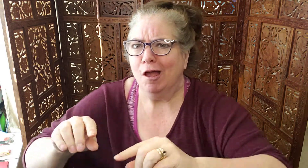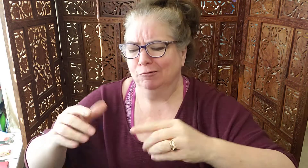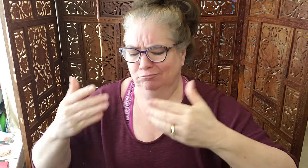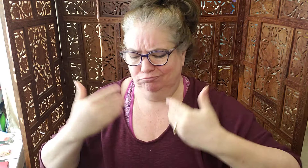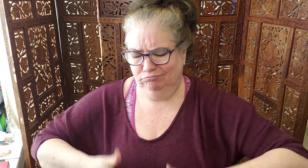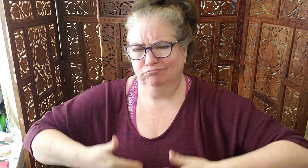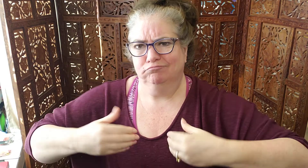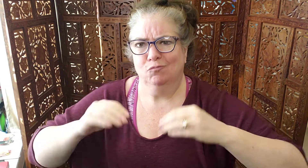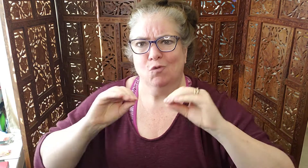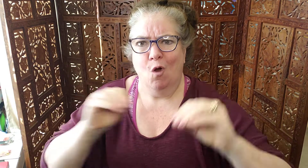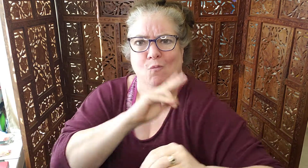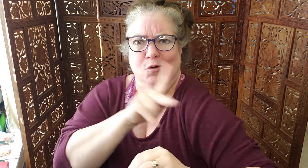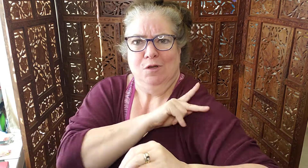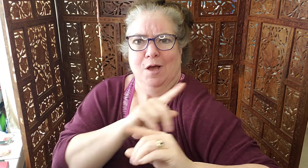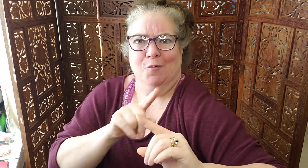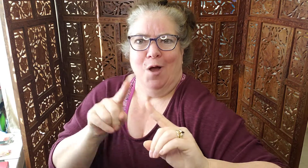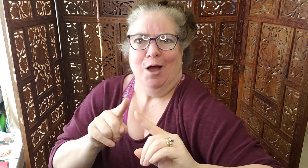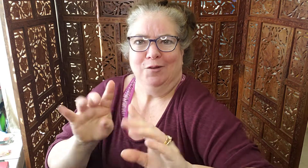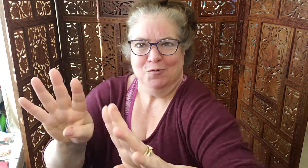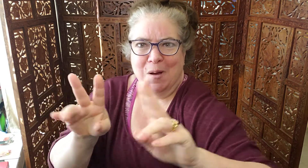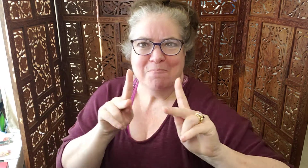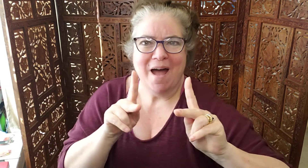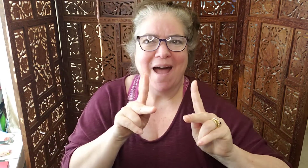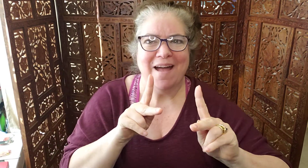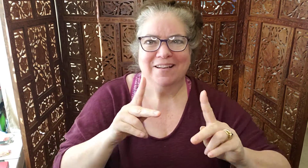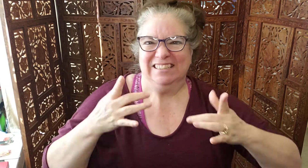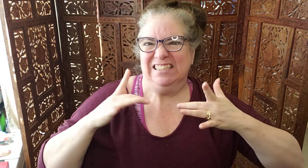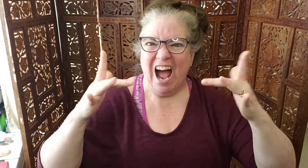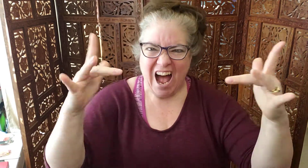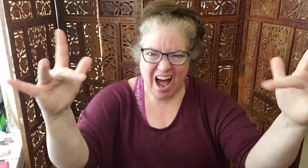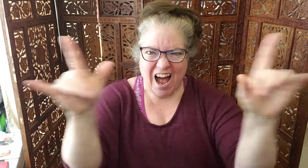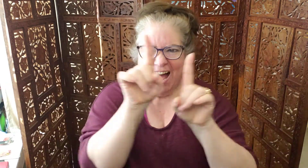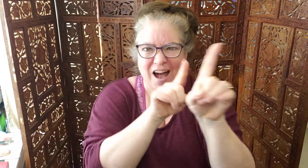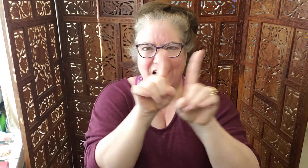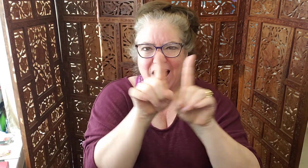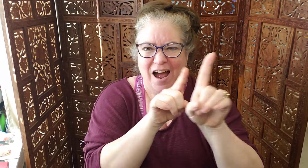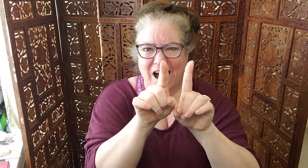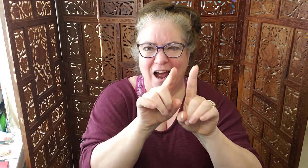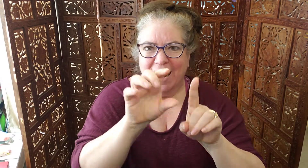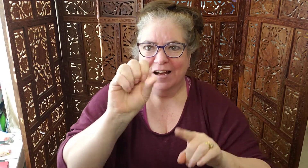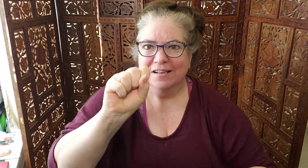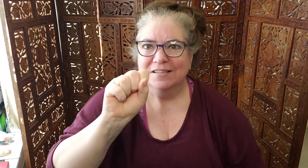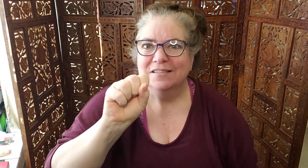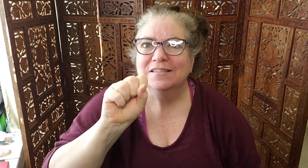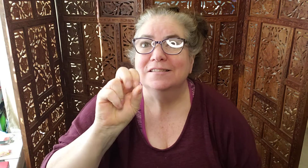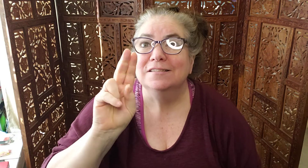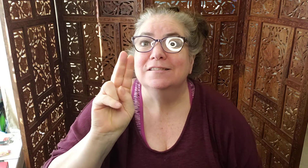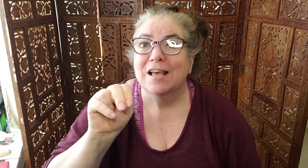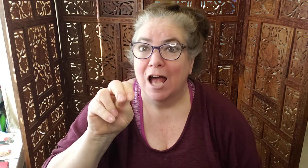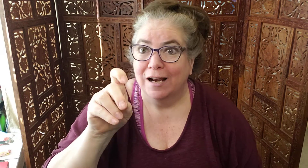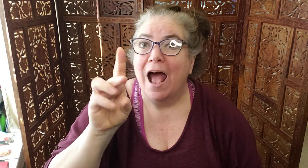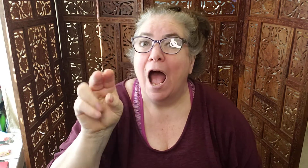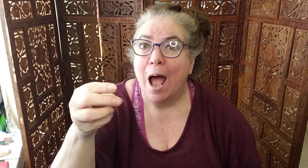star. As Sondheim wrote, something's coming. Something good.